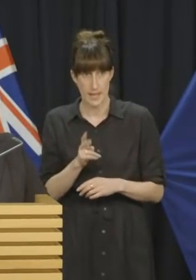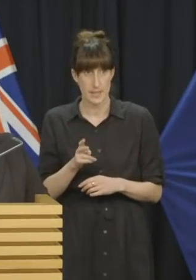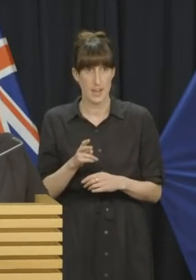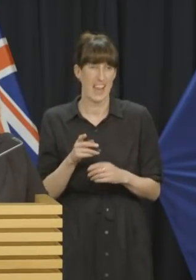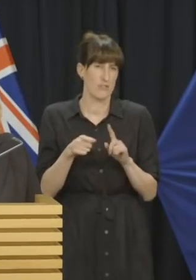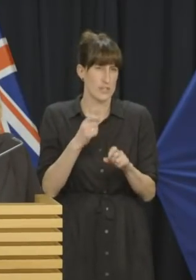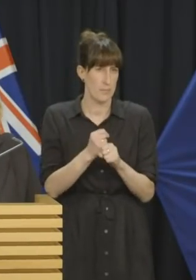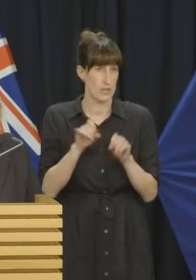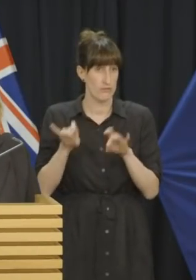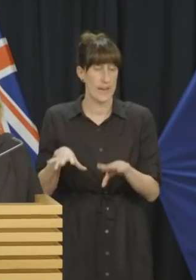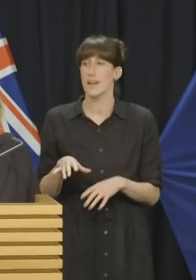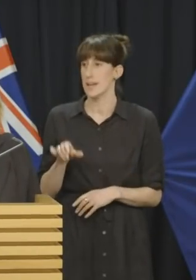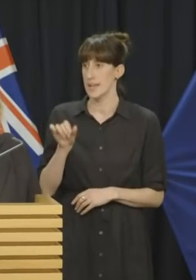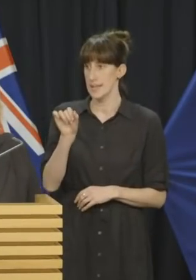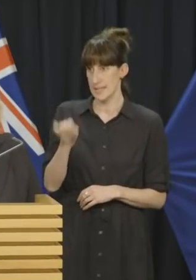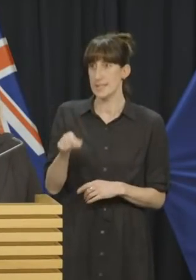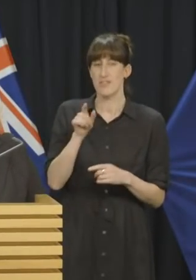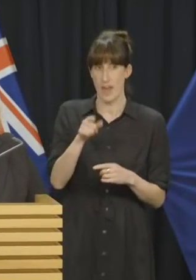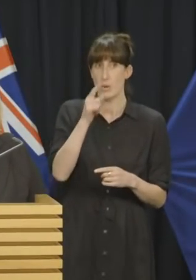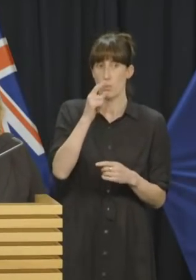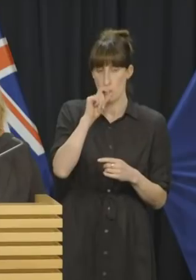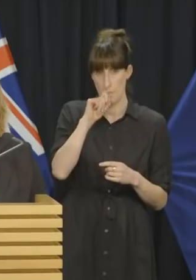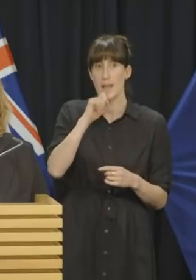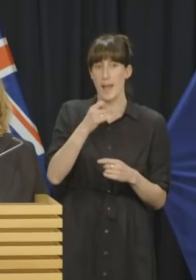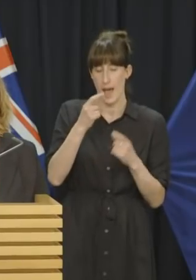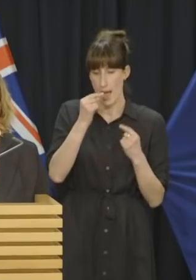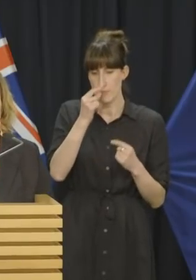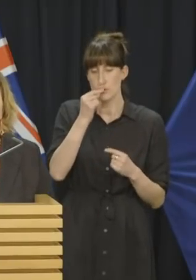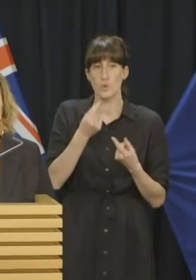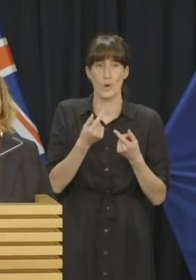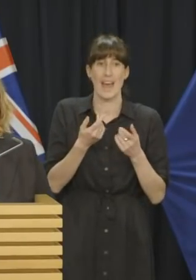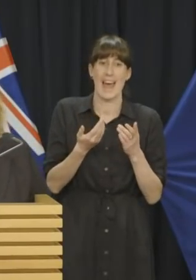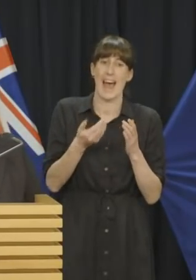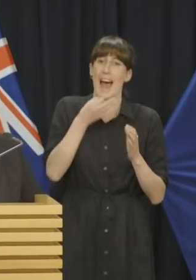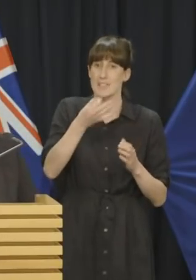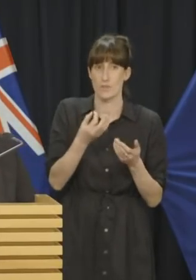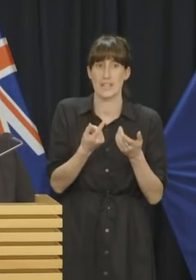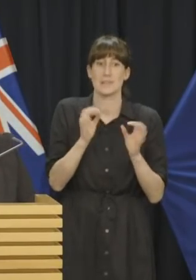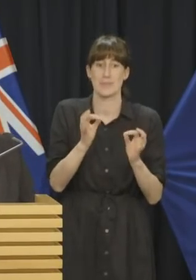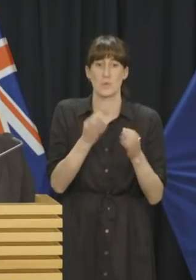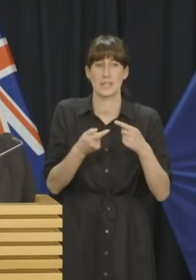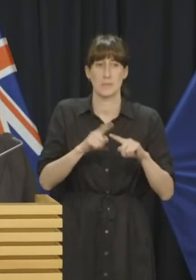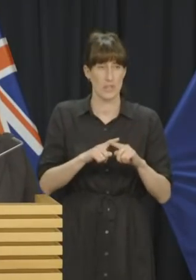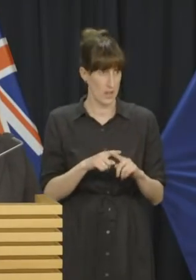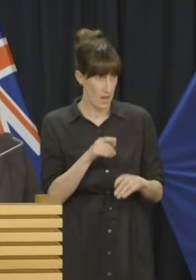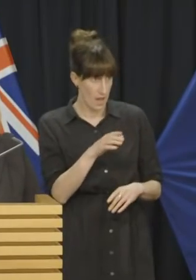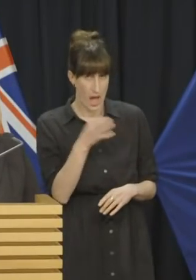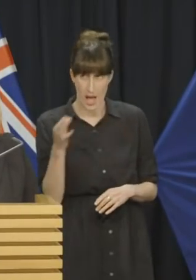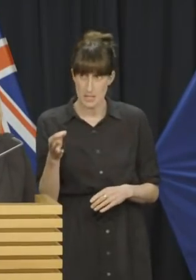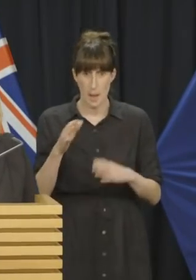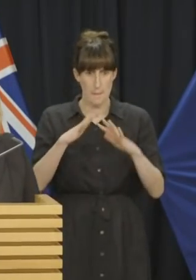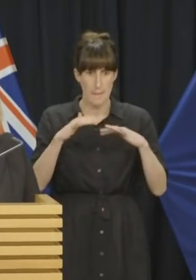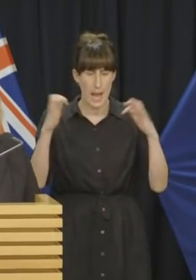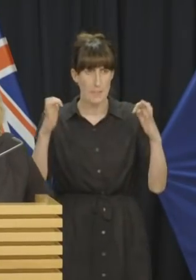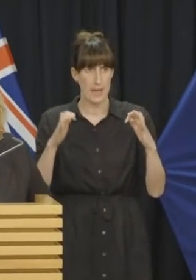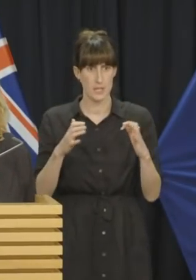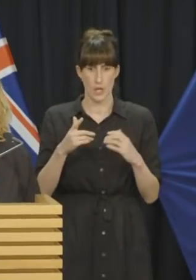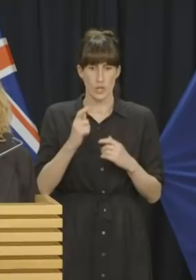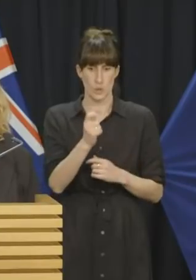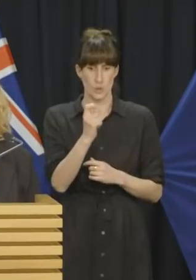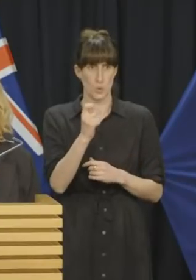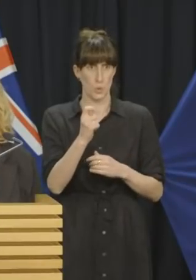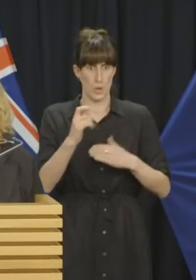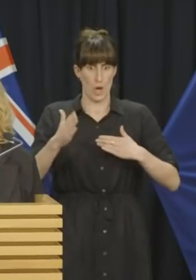What is there's only a few sitting days left. I think urgency will be required. Does it have a normal royal assent timeline for it to come into effect, or is